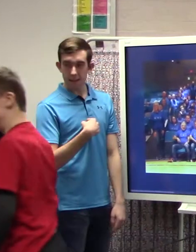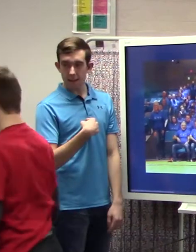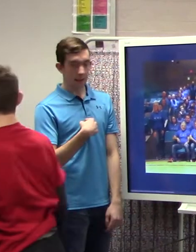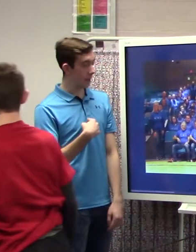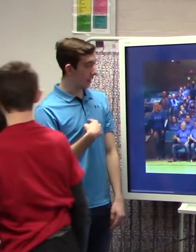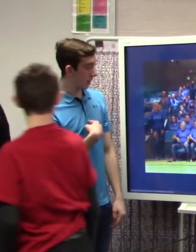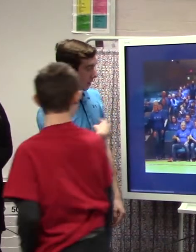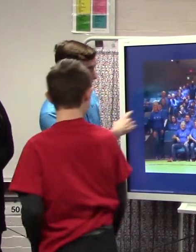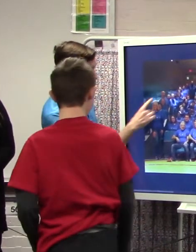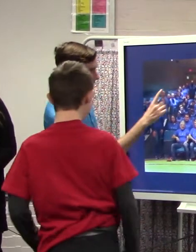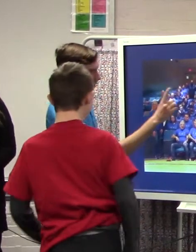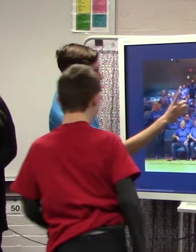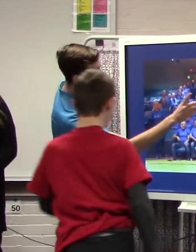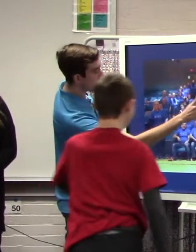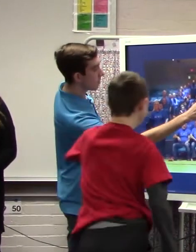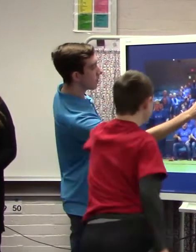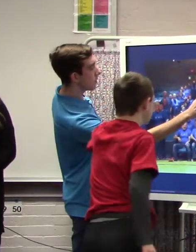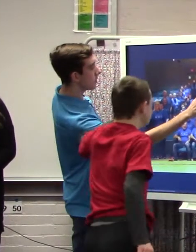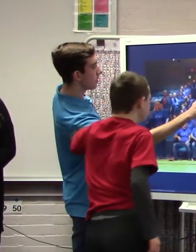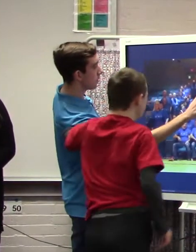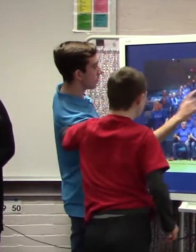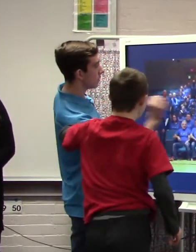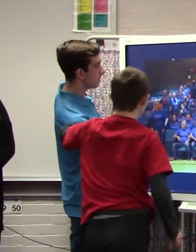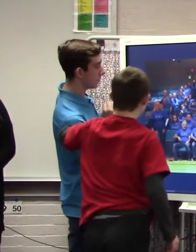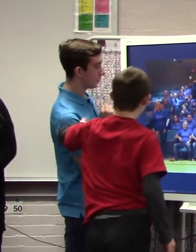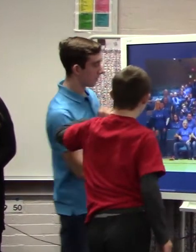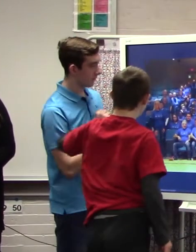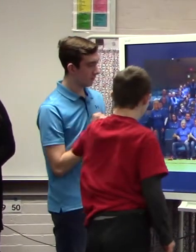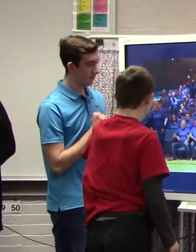more. Cam's saying, I'm right.